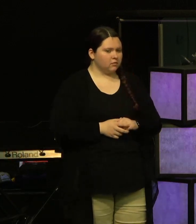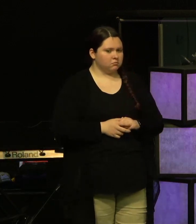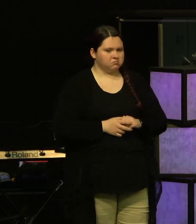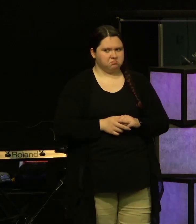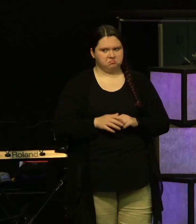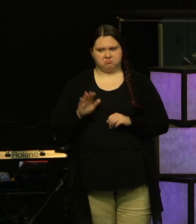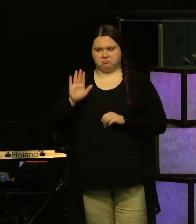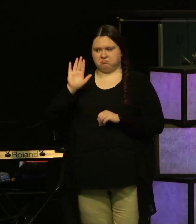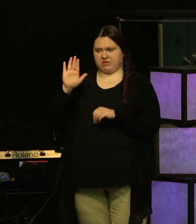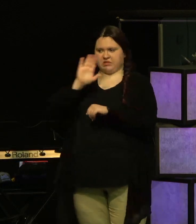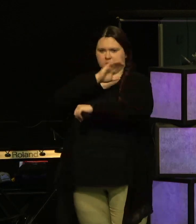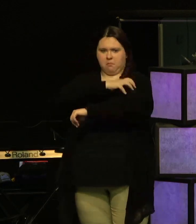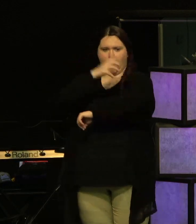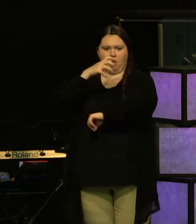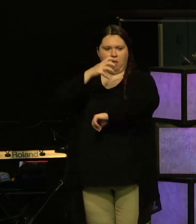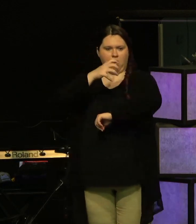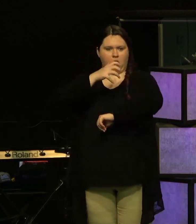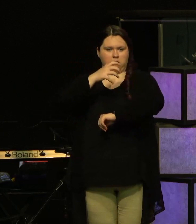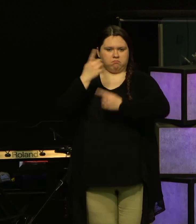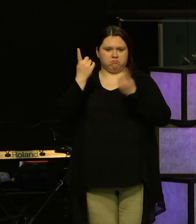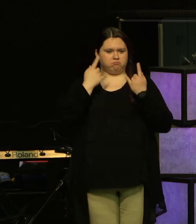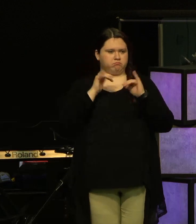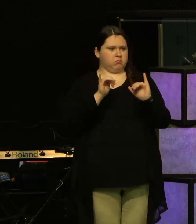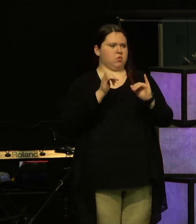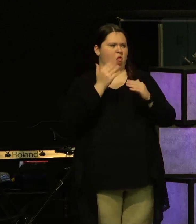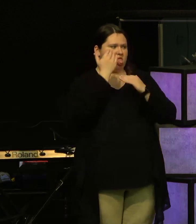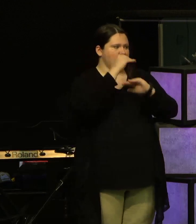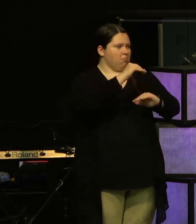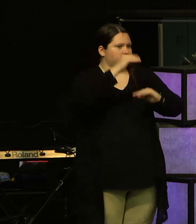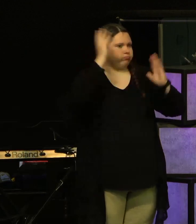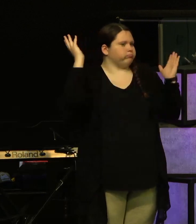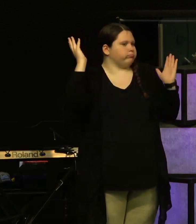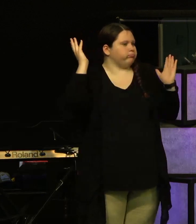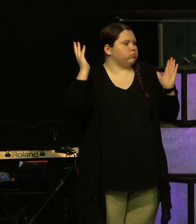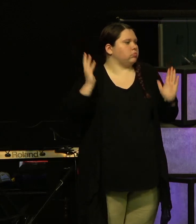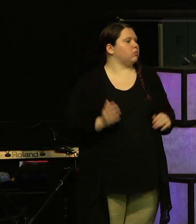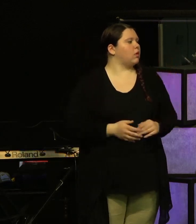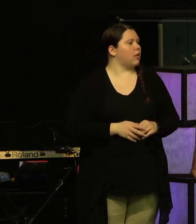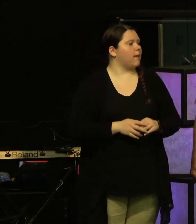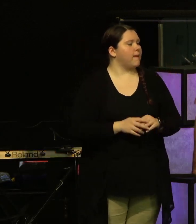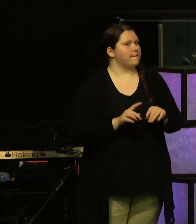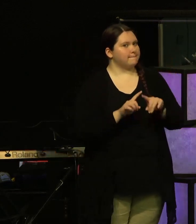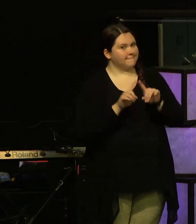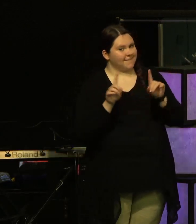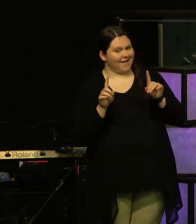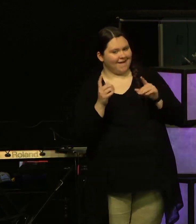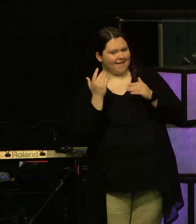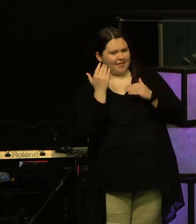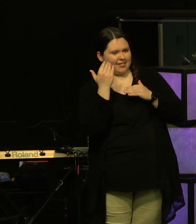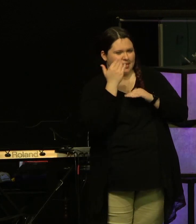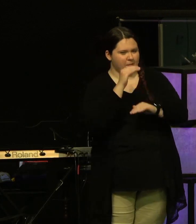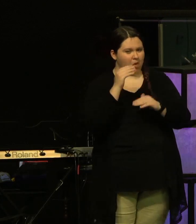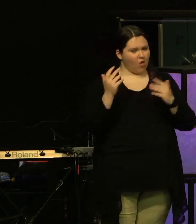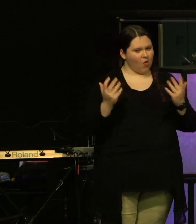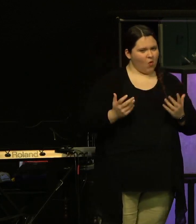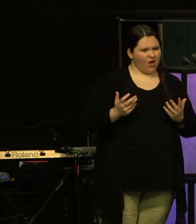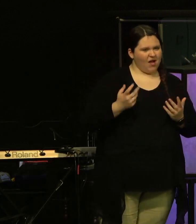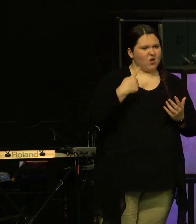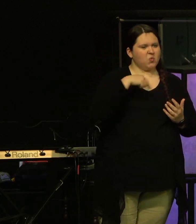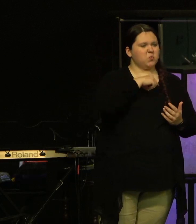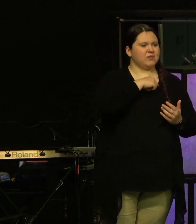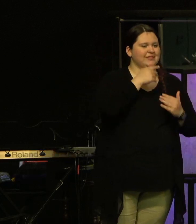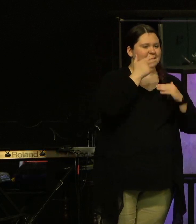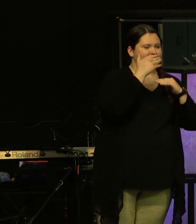his power. Amen? Amen. There's no limit to his power. But the limit comes in when it comes to our